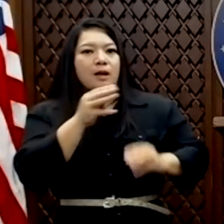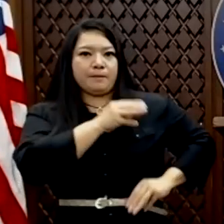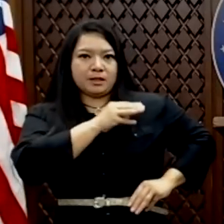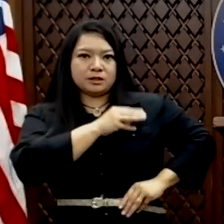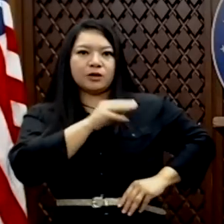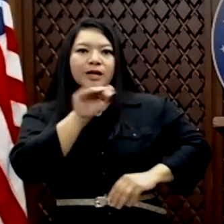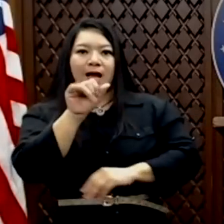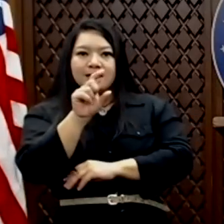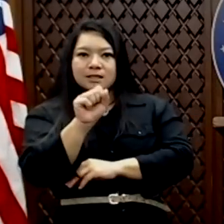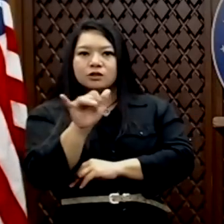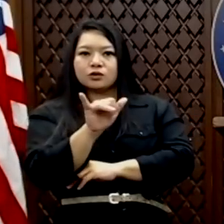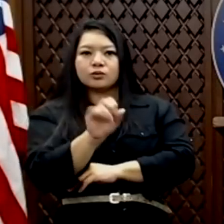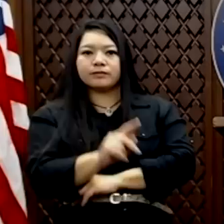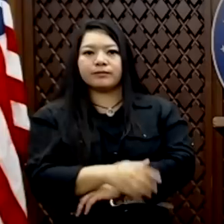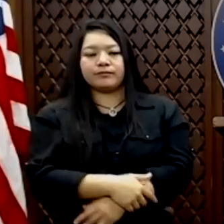assets.